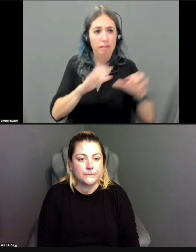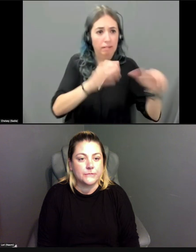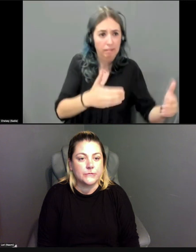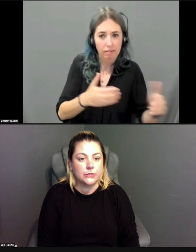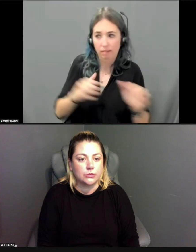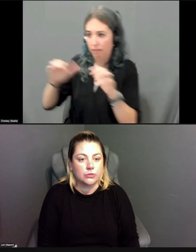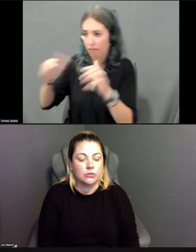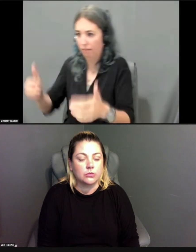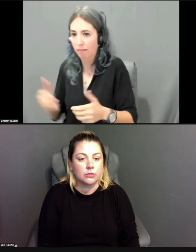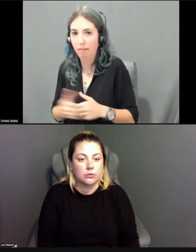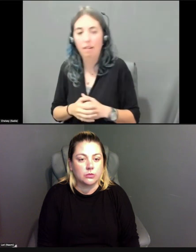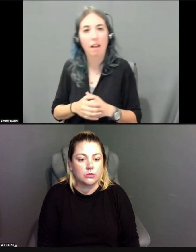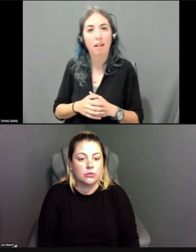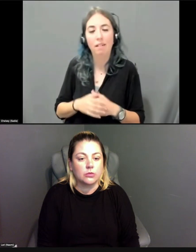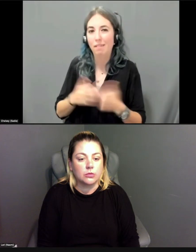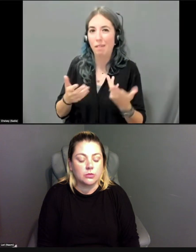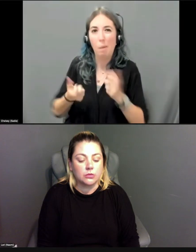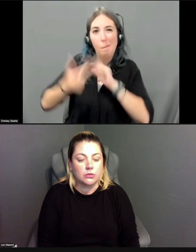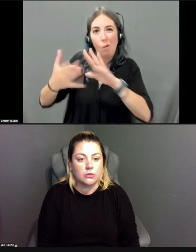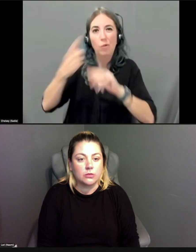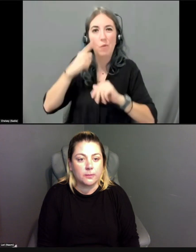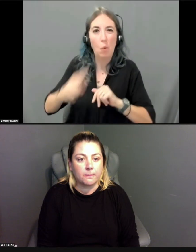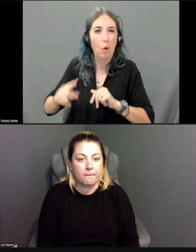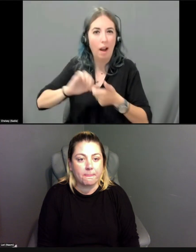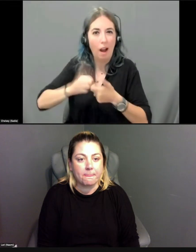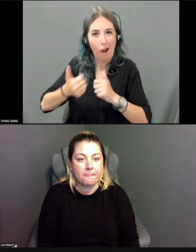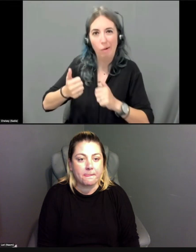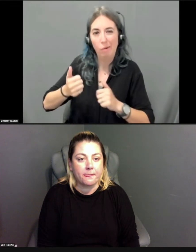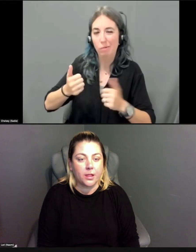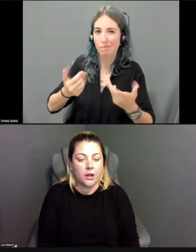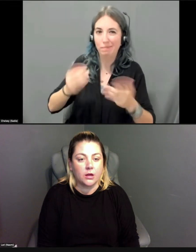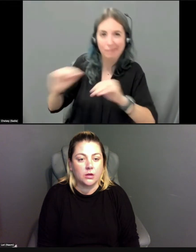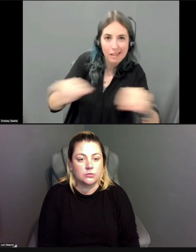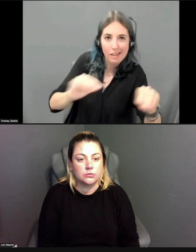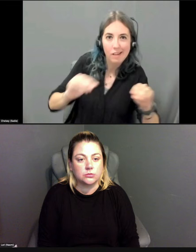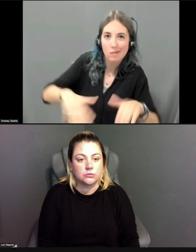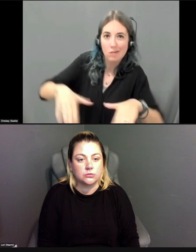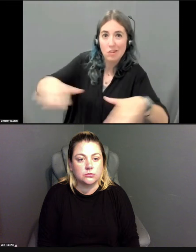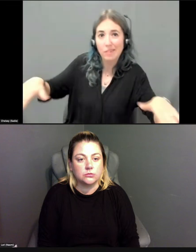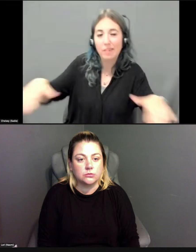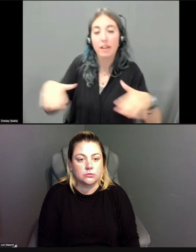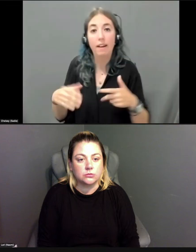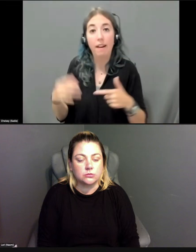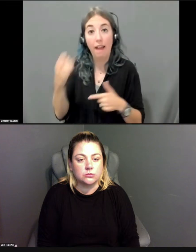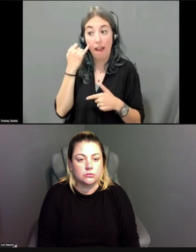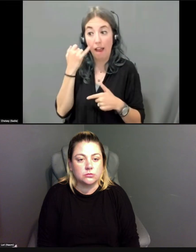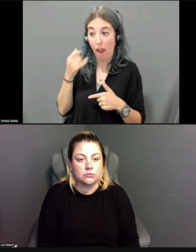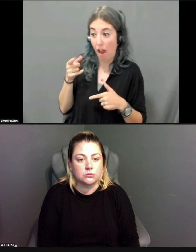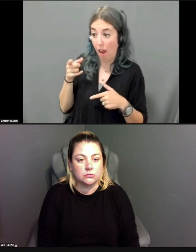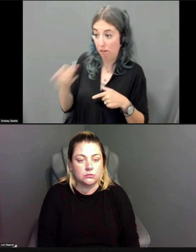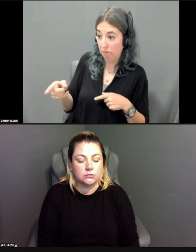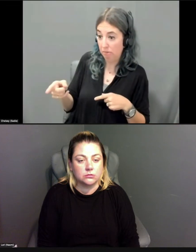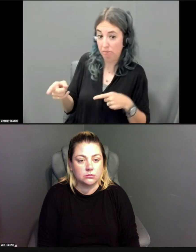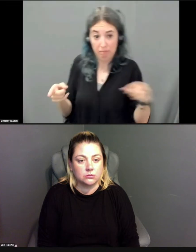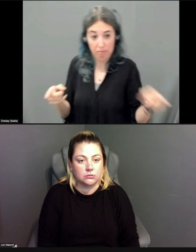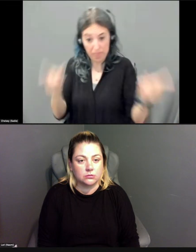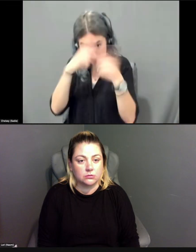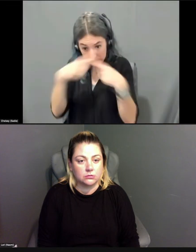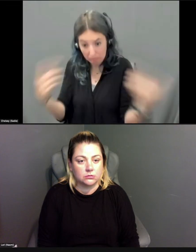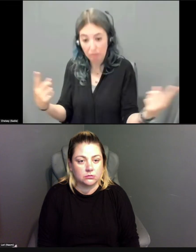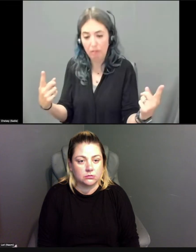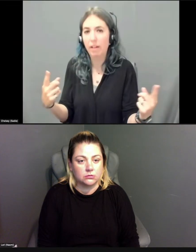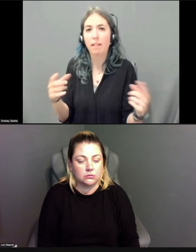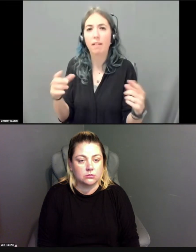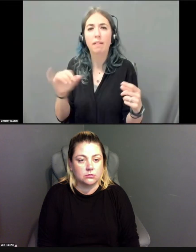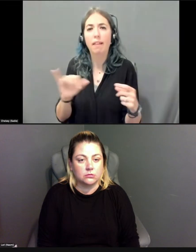different factors that I had never even considered prior to becoming a parent that people just get